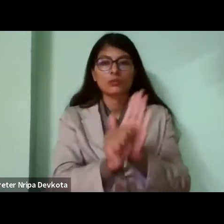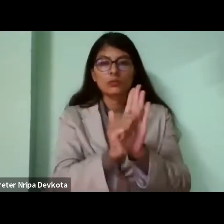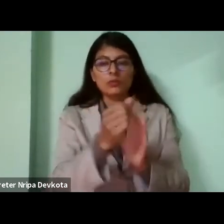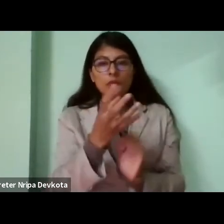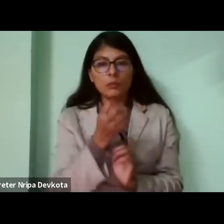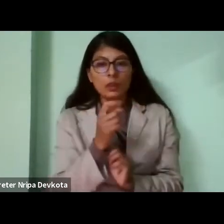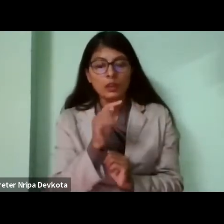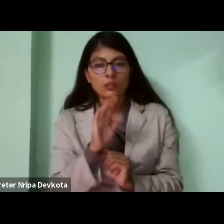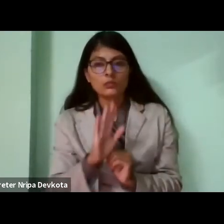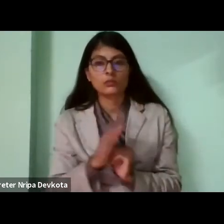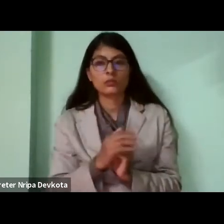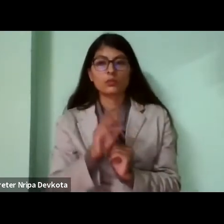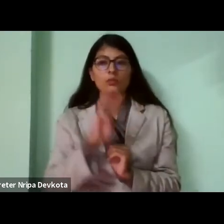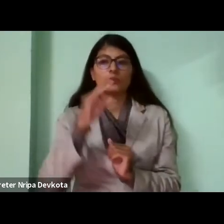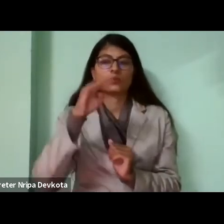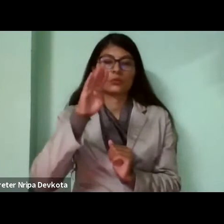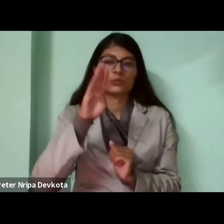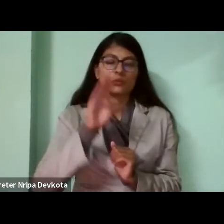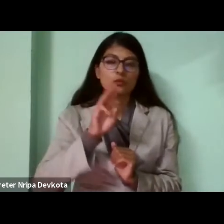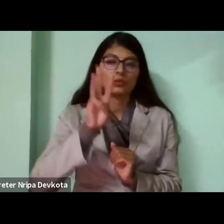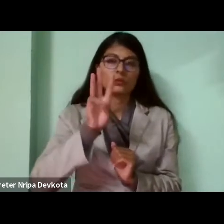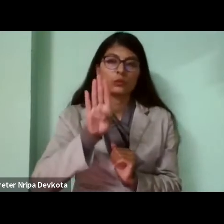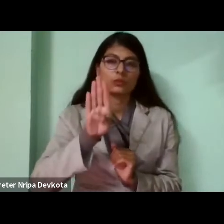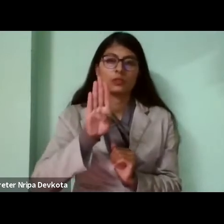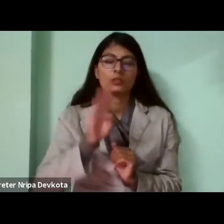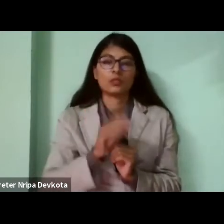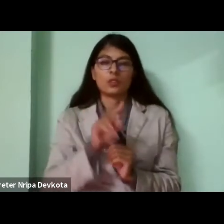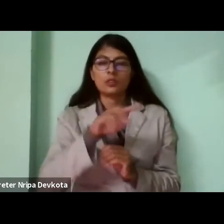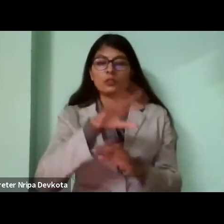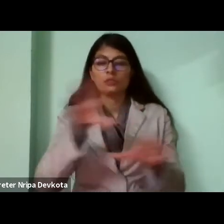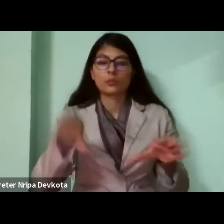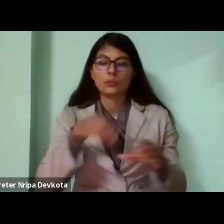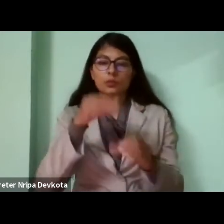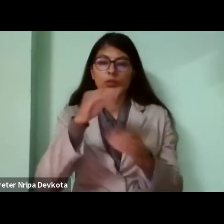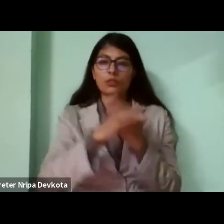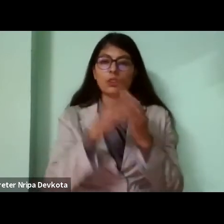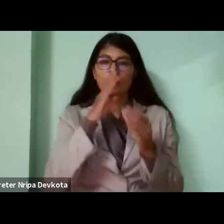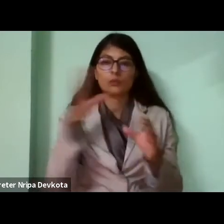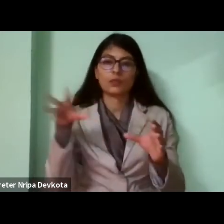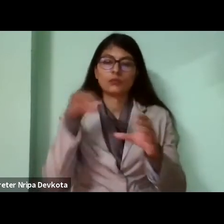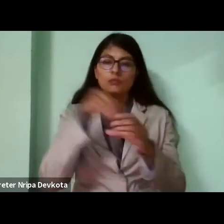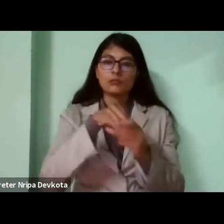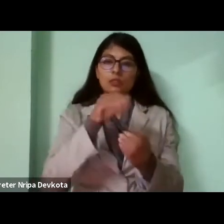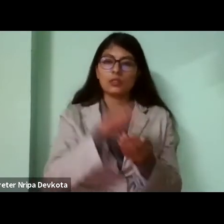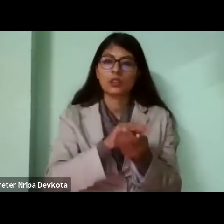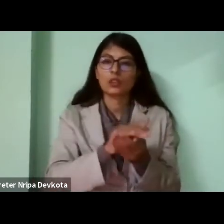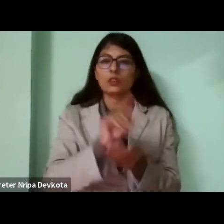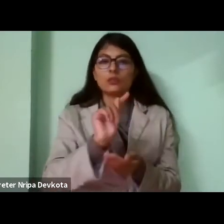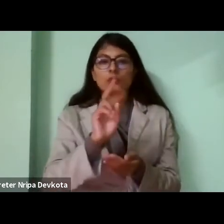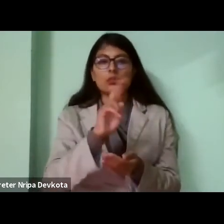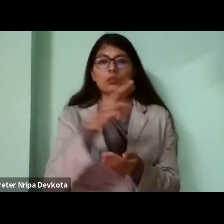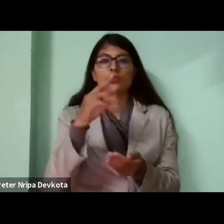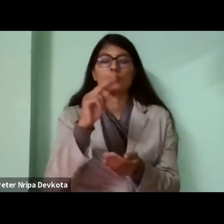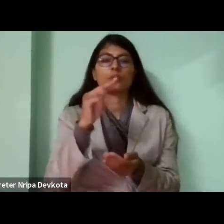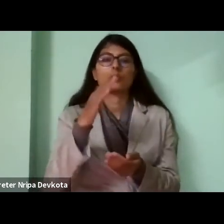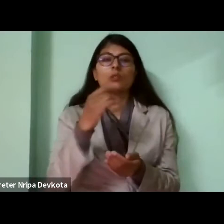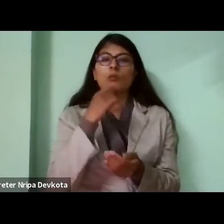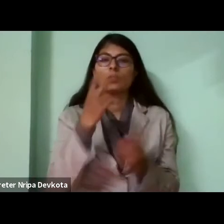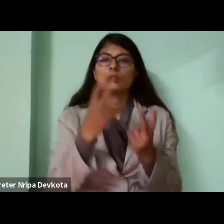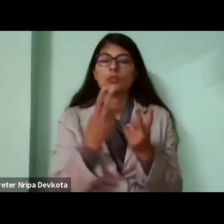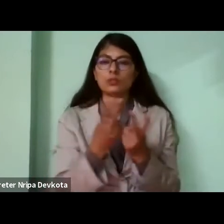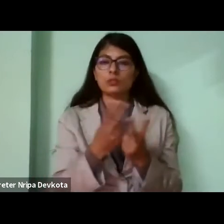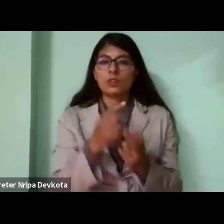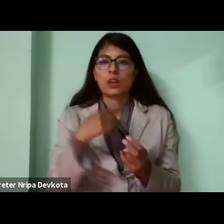IRA, NSWP, and other women movement have put in into this process, and us ourselves, like Ruth has said, as a country,